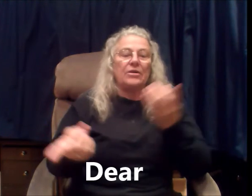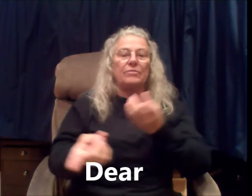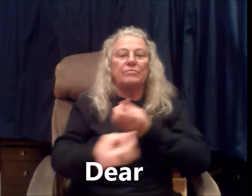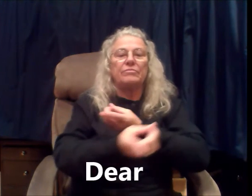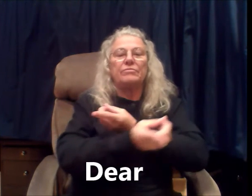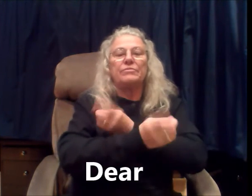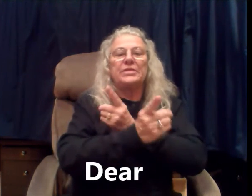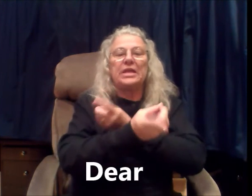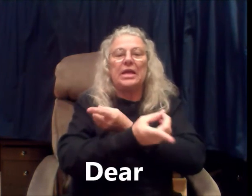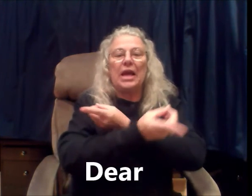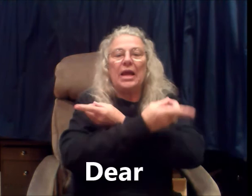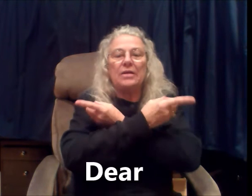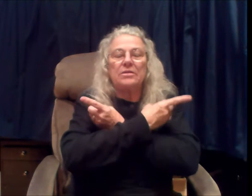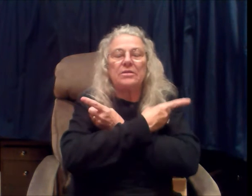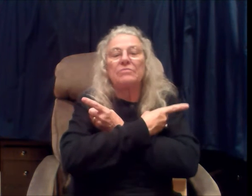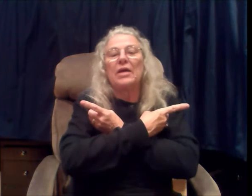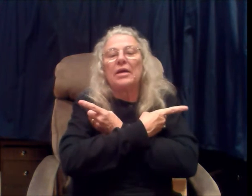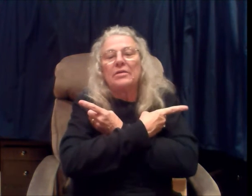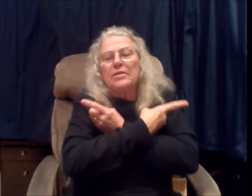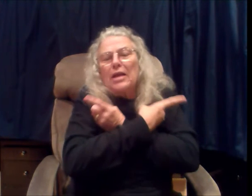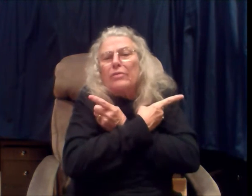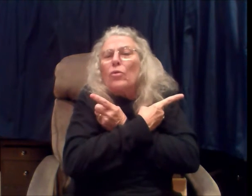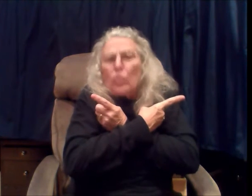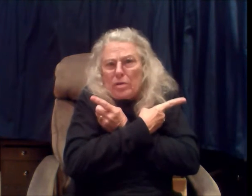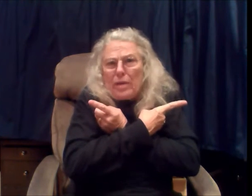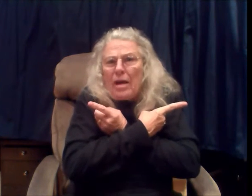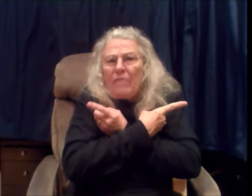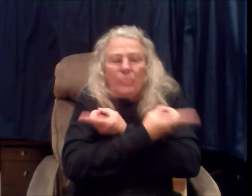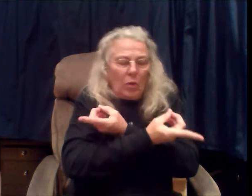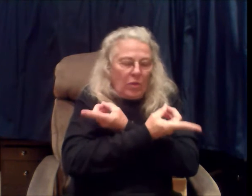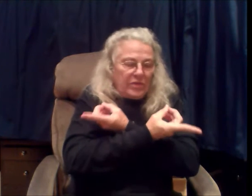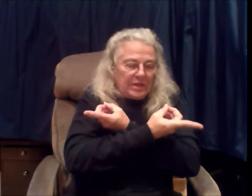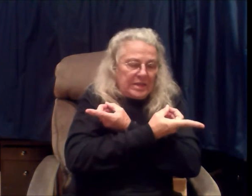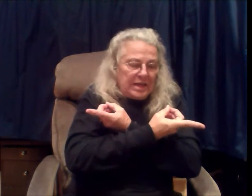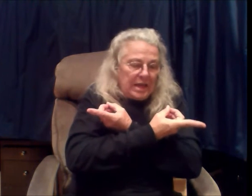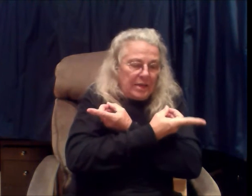Dear. D hands, and it's like the word love, but with the D.